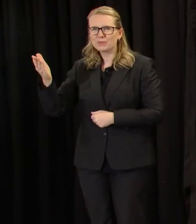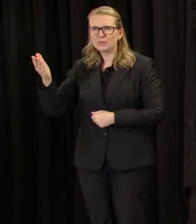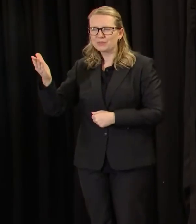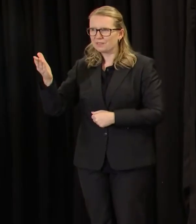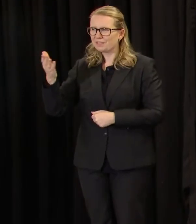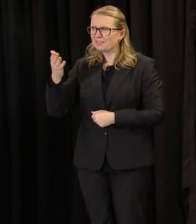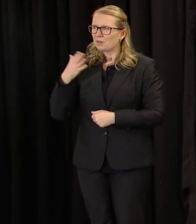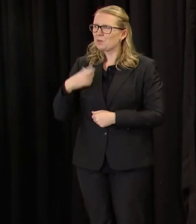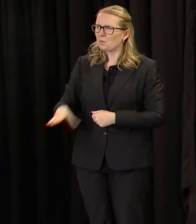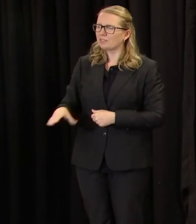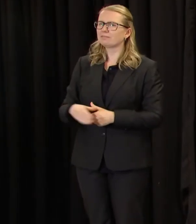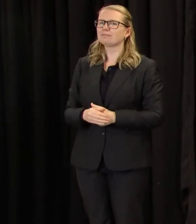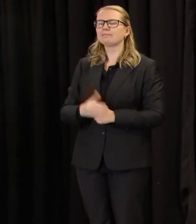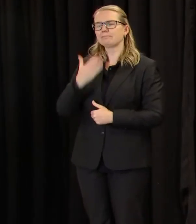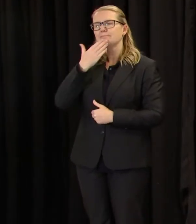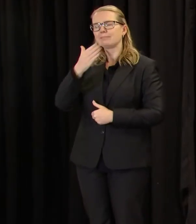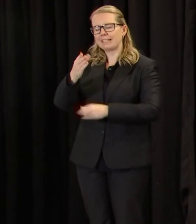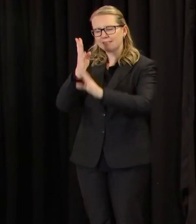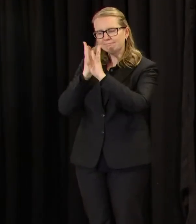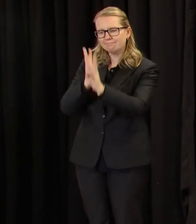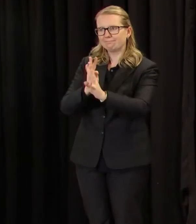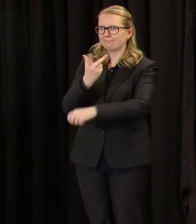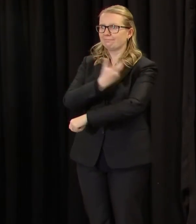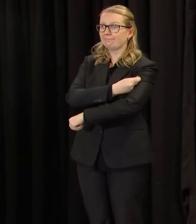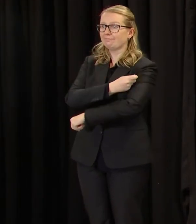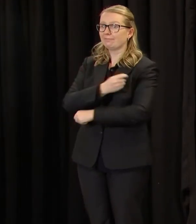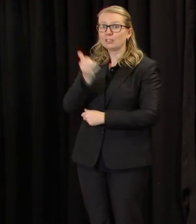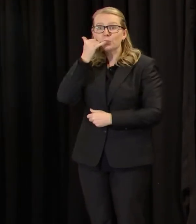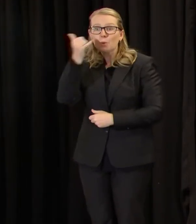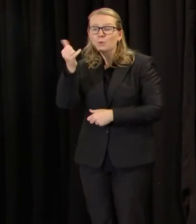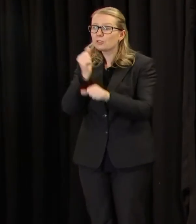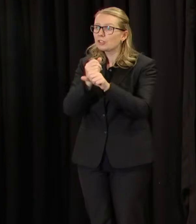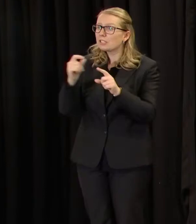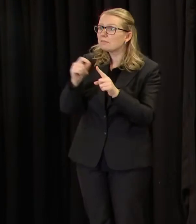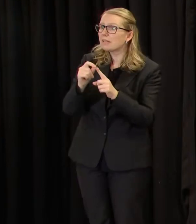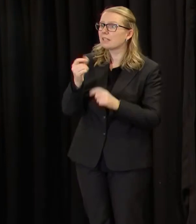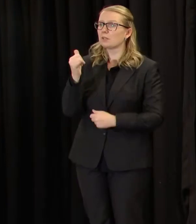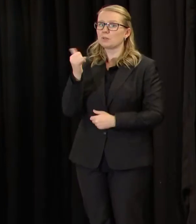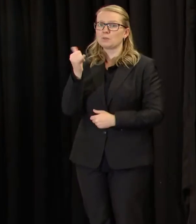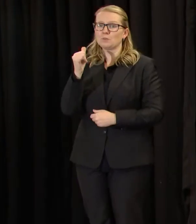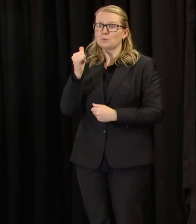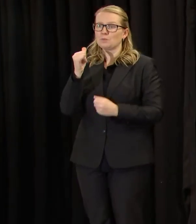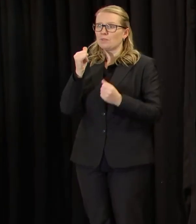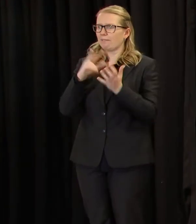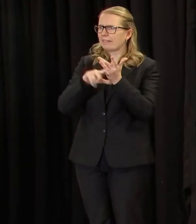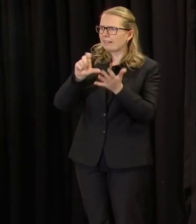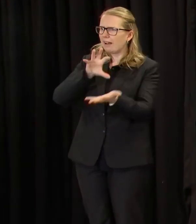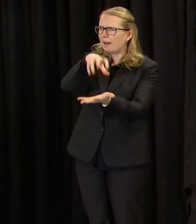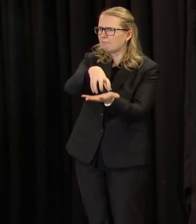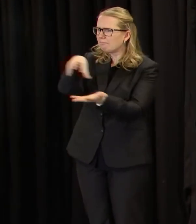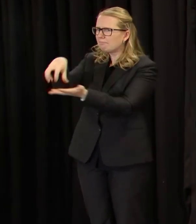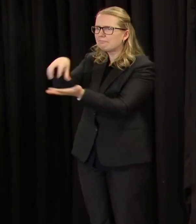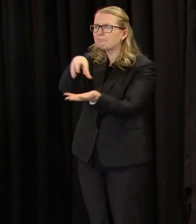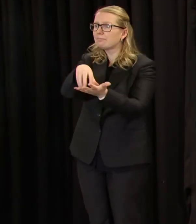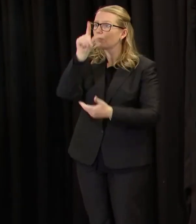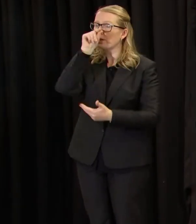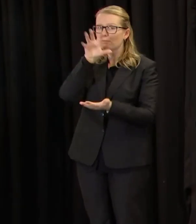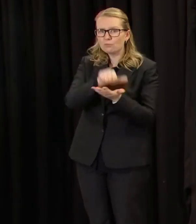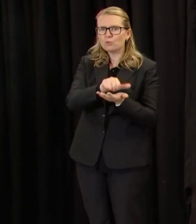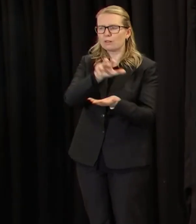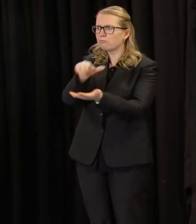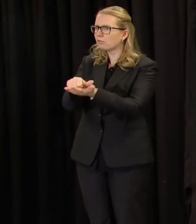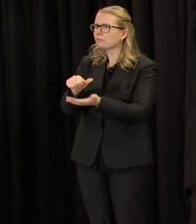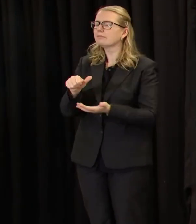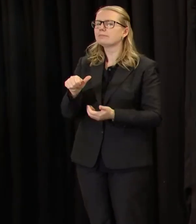Please come out and get vaccinated. Pick up the phone, talk to your GP, go make a booking at a hub. It's really important at this time. The